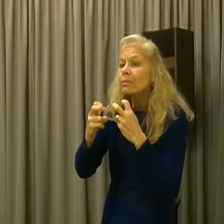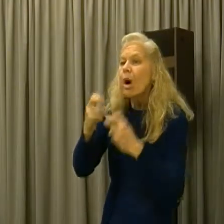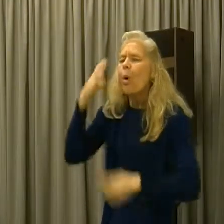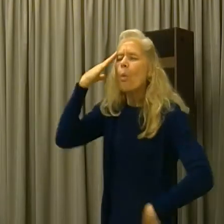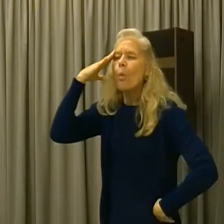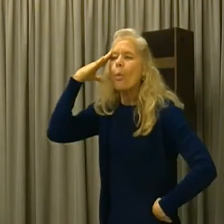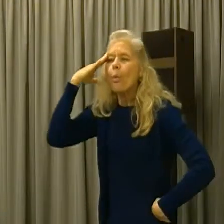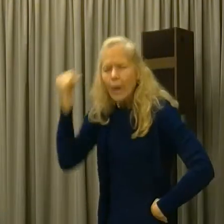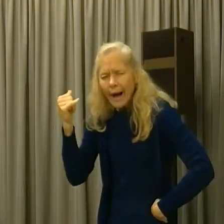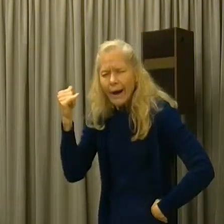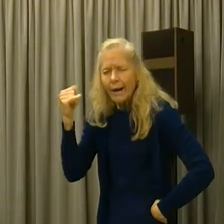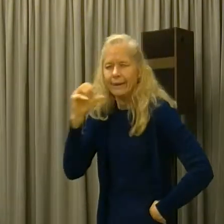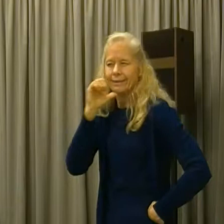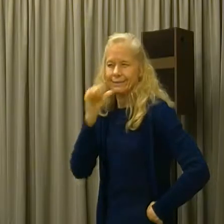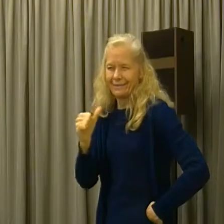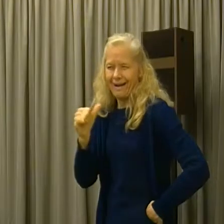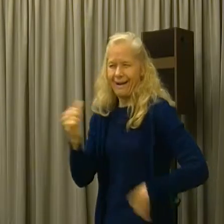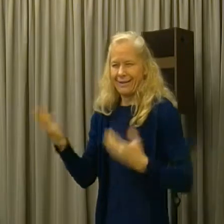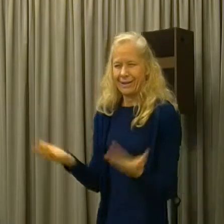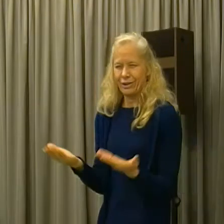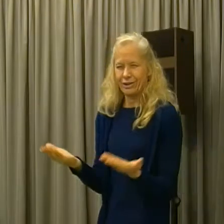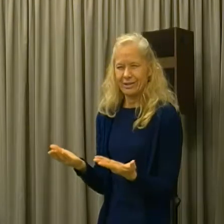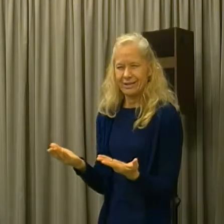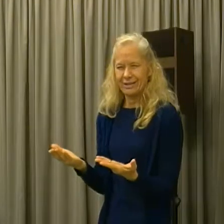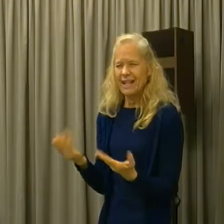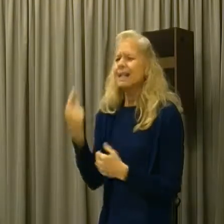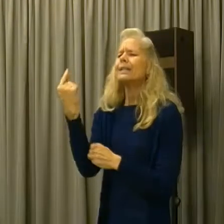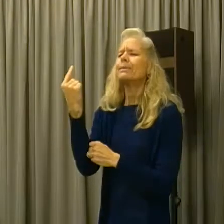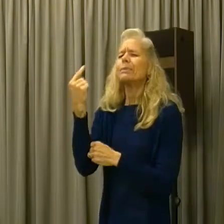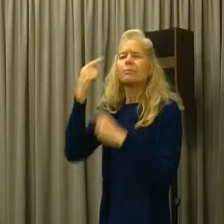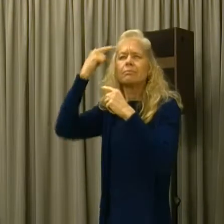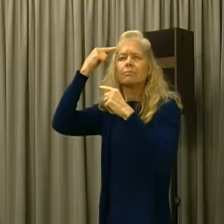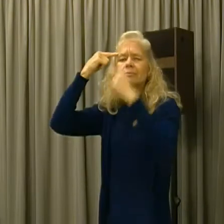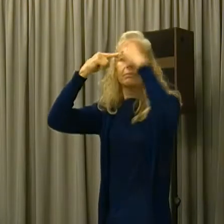and they're not? Something in their thinking is telling them they're better off not going.